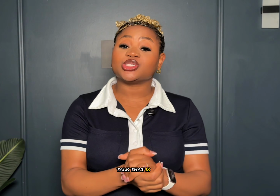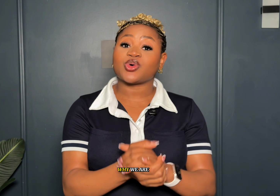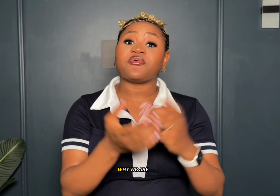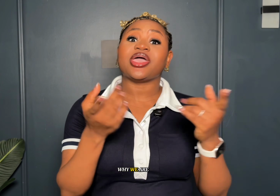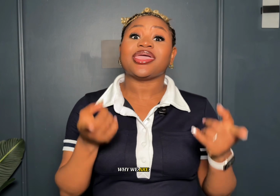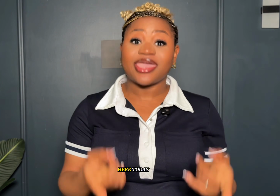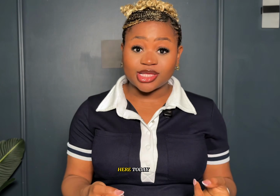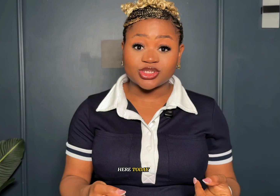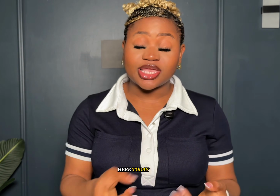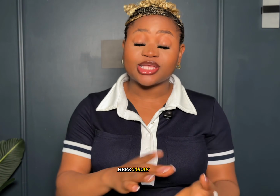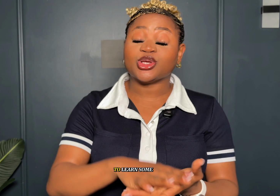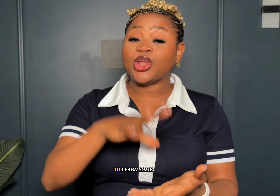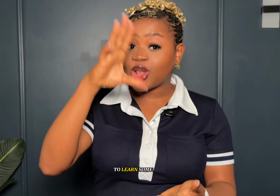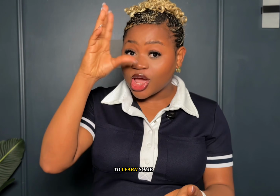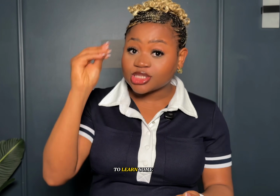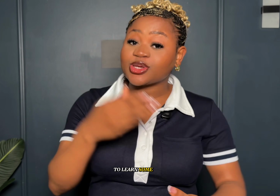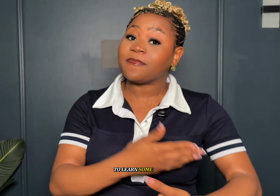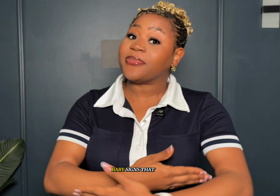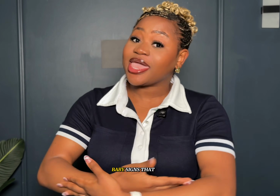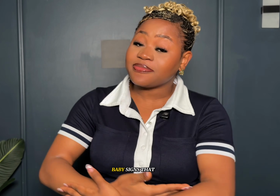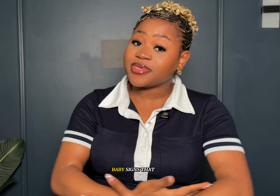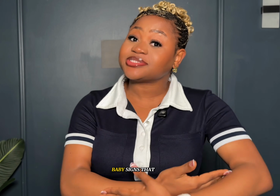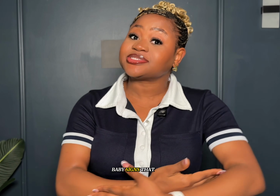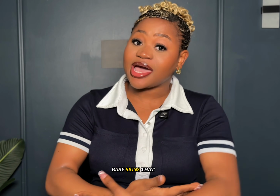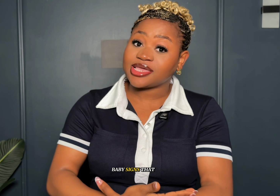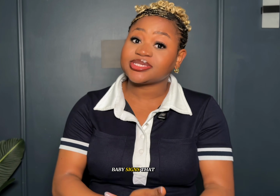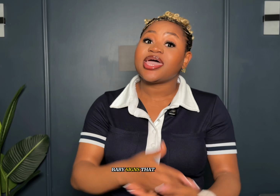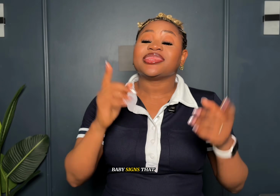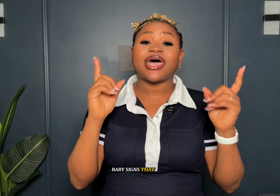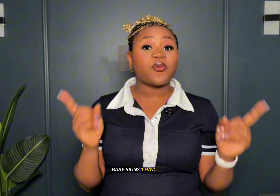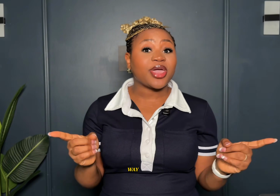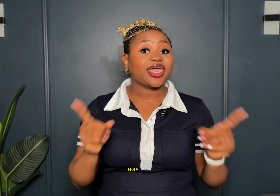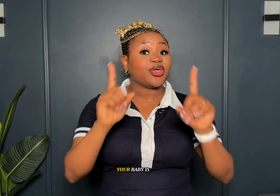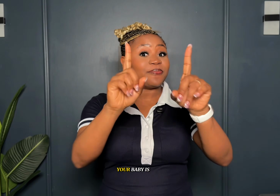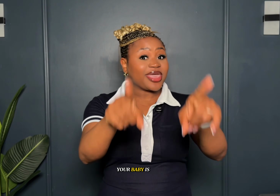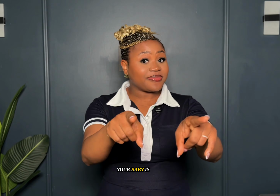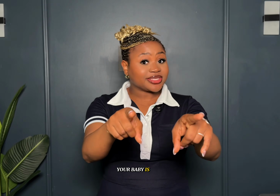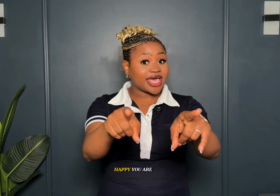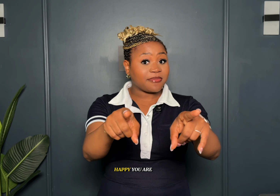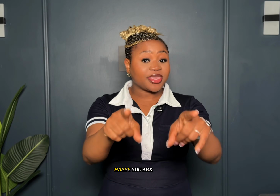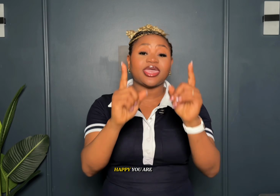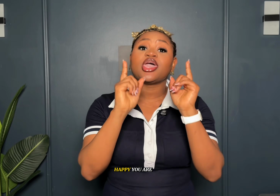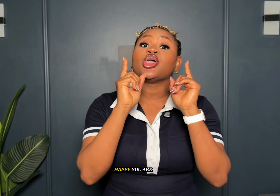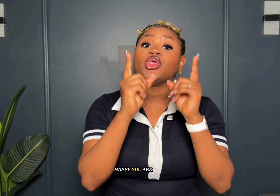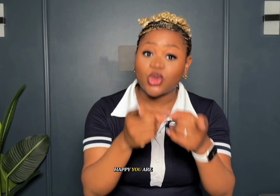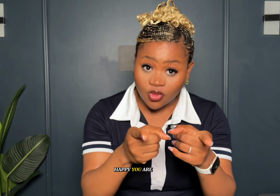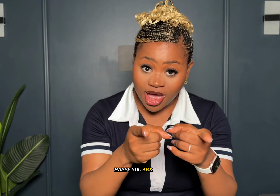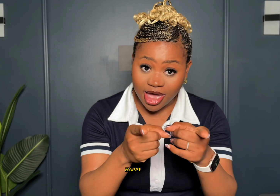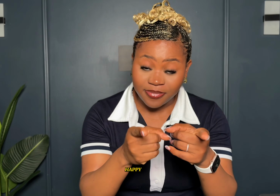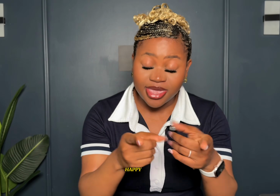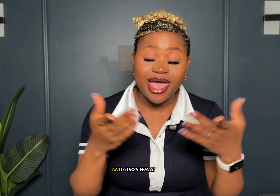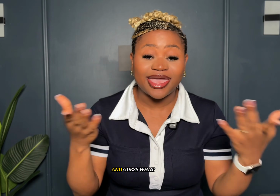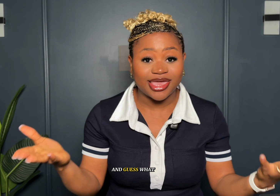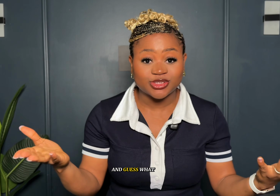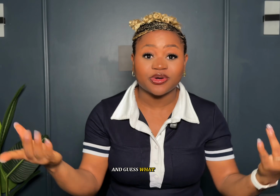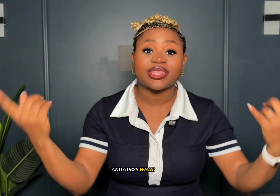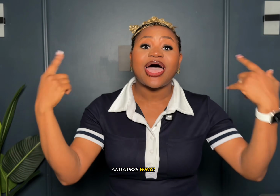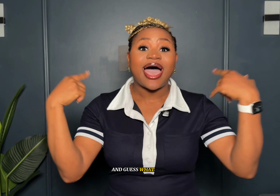why we are here today, to learn some baby signs. That way your baby is happy, you are happy, and guess what? I